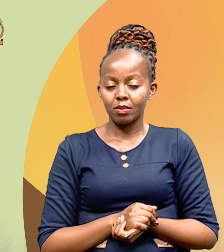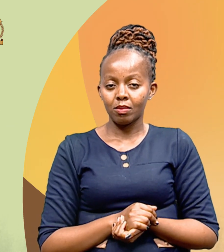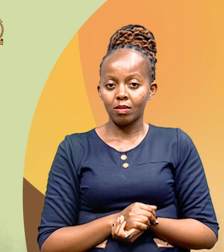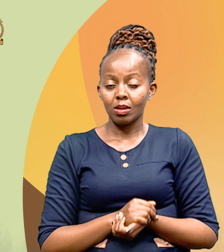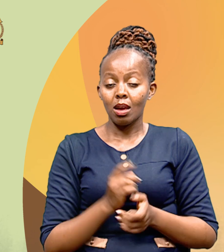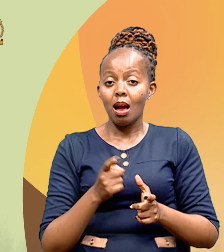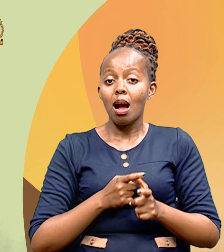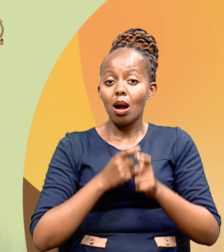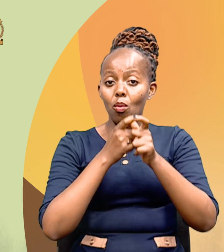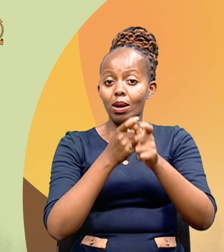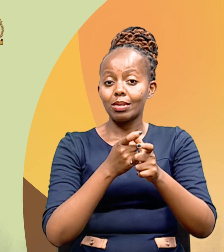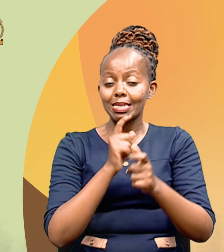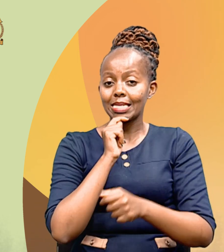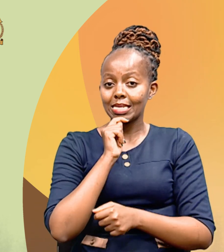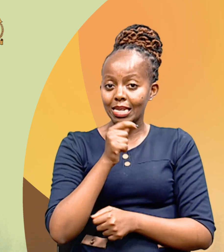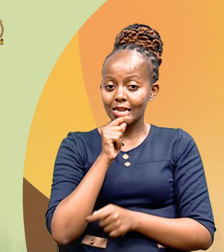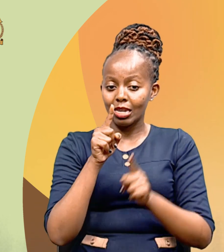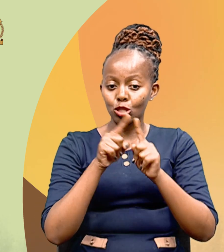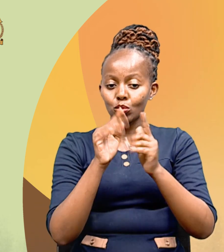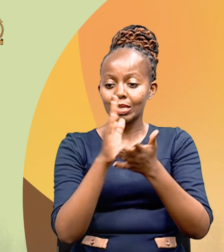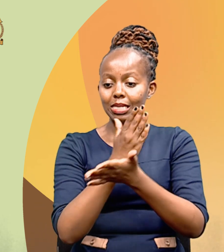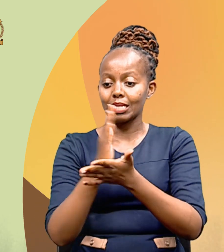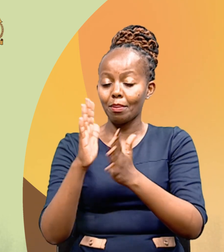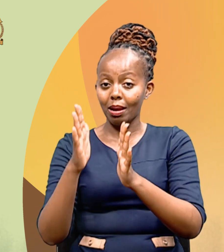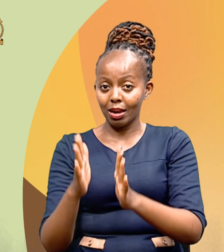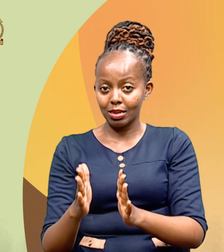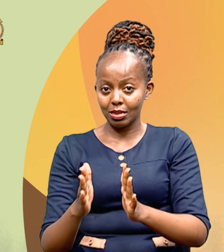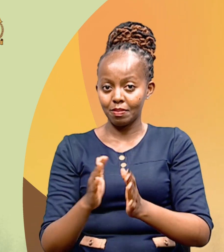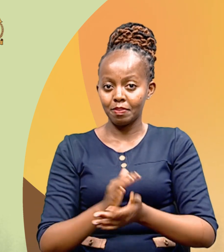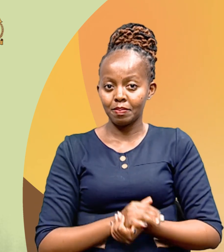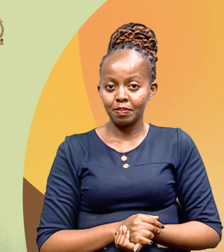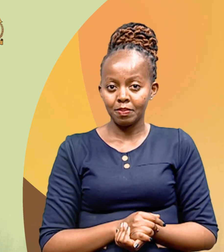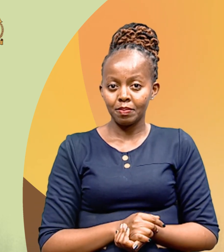Award of tender to suppliers.